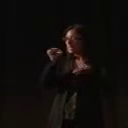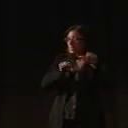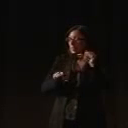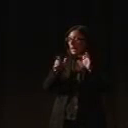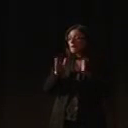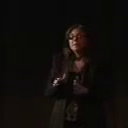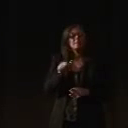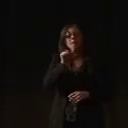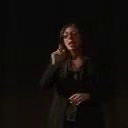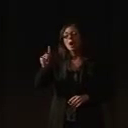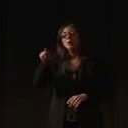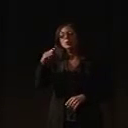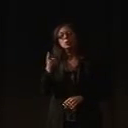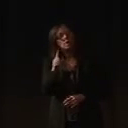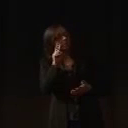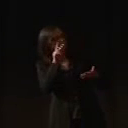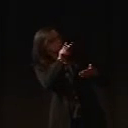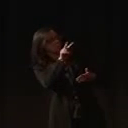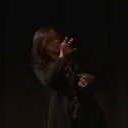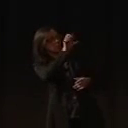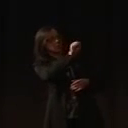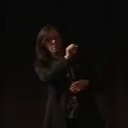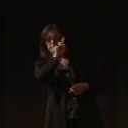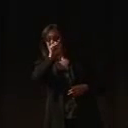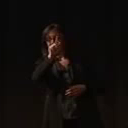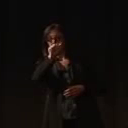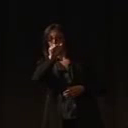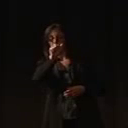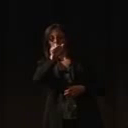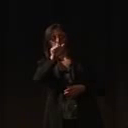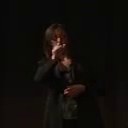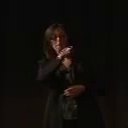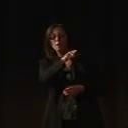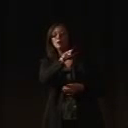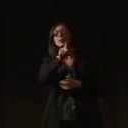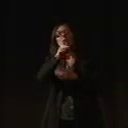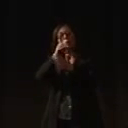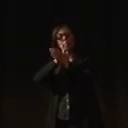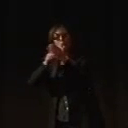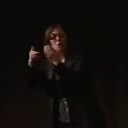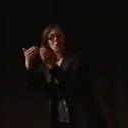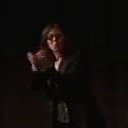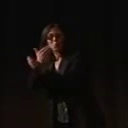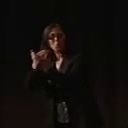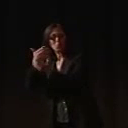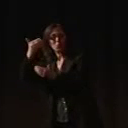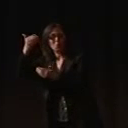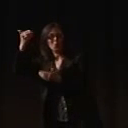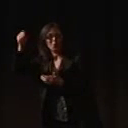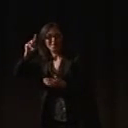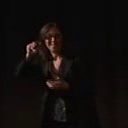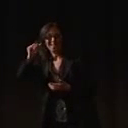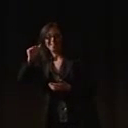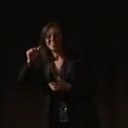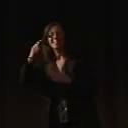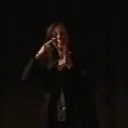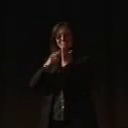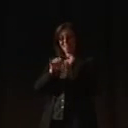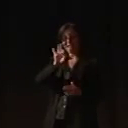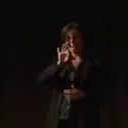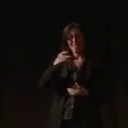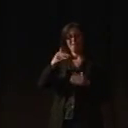So in Newton's case, F equal MA not only explain the motion of the apple, but